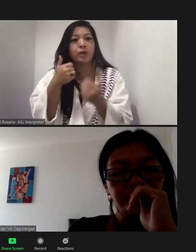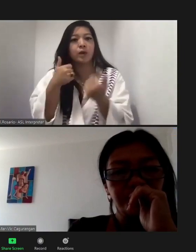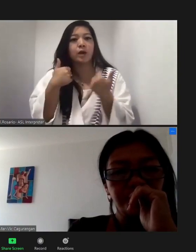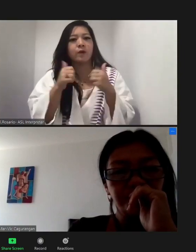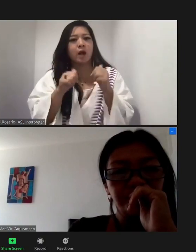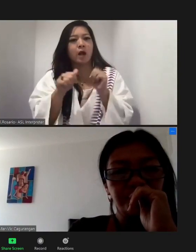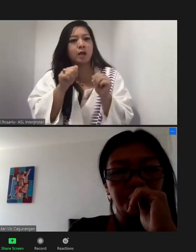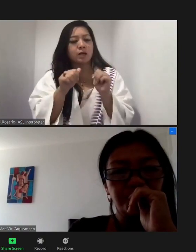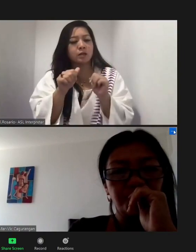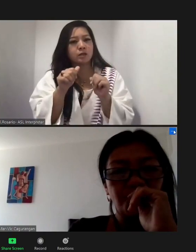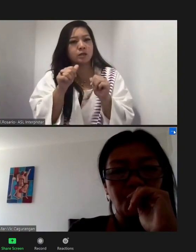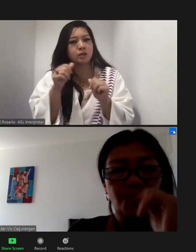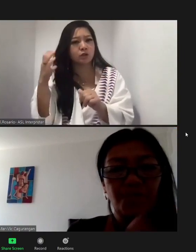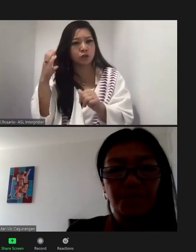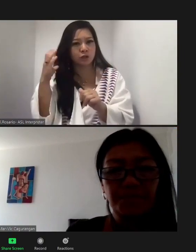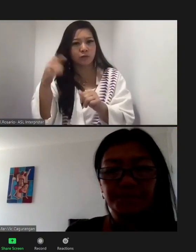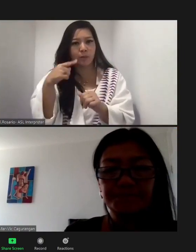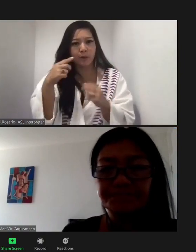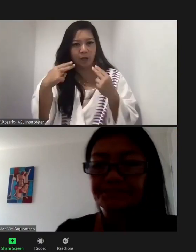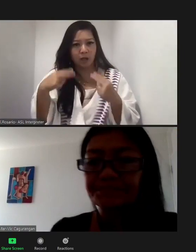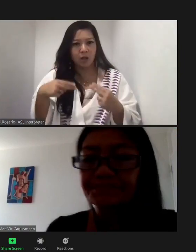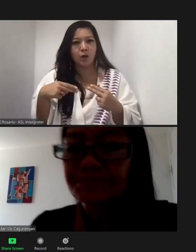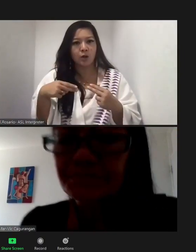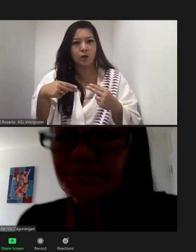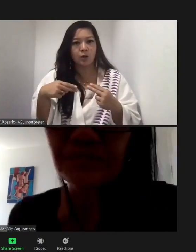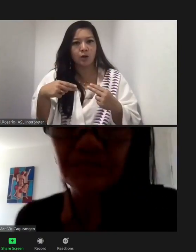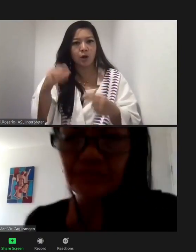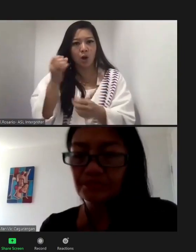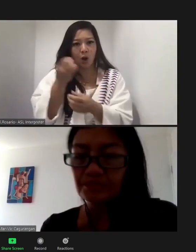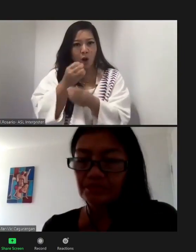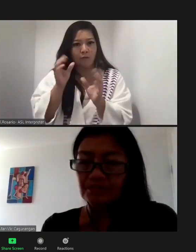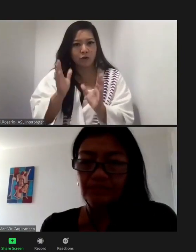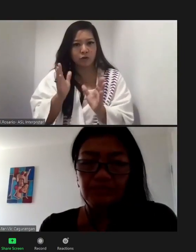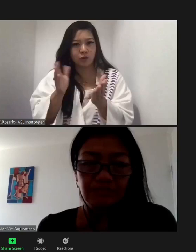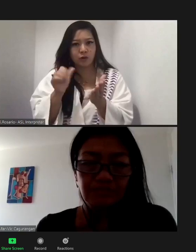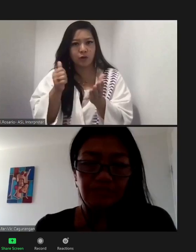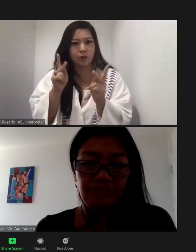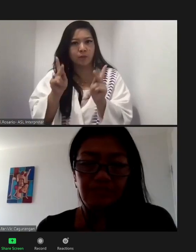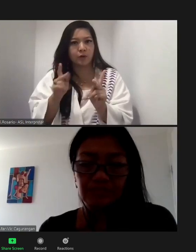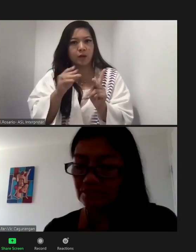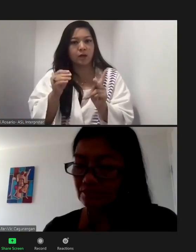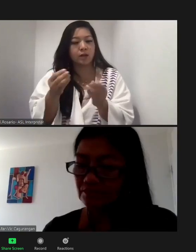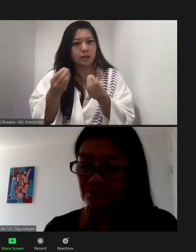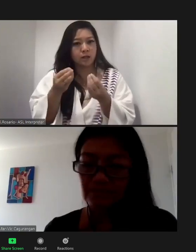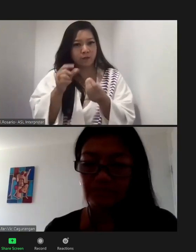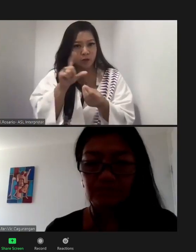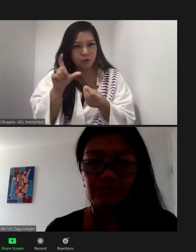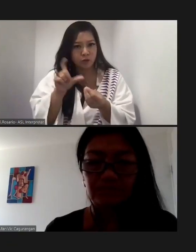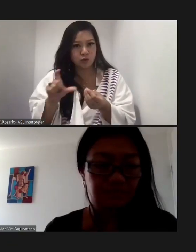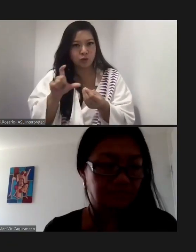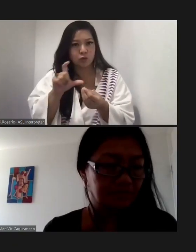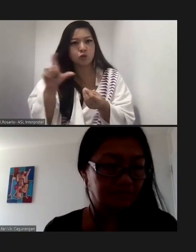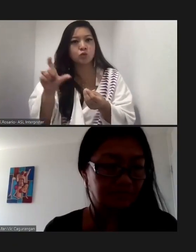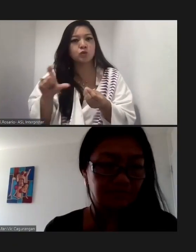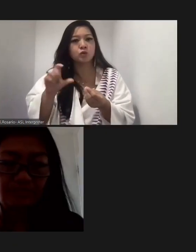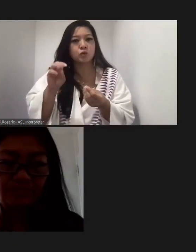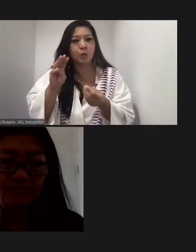Health Officer Chima Mbakwan. I now like to give the Zoom floor to Governor Leon Guerrero.